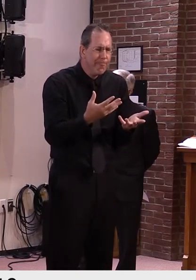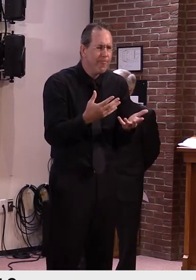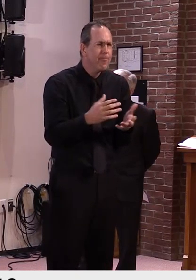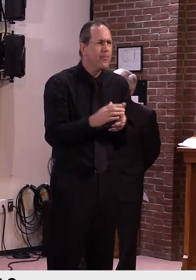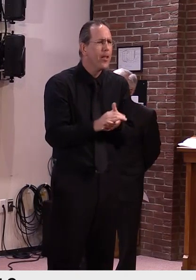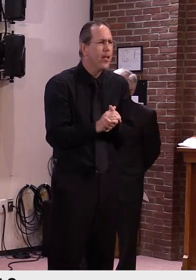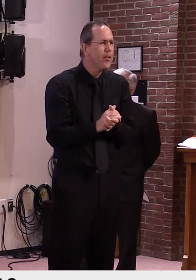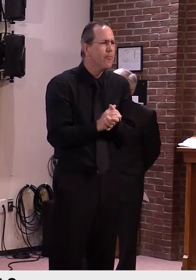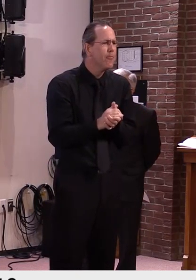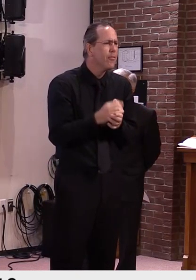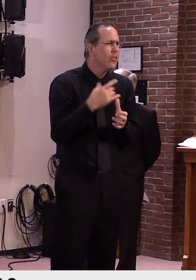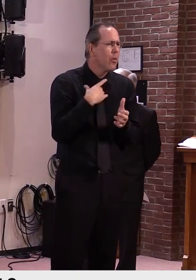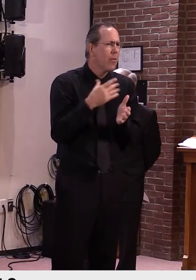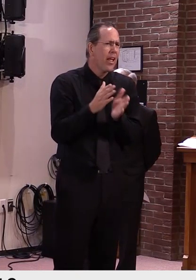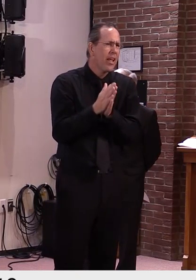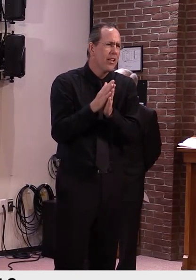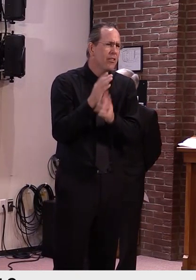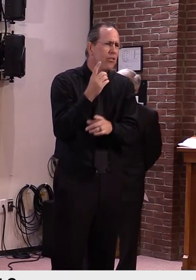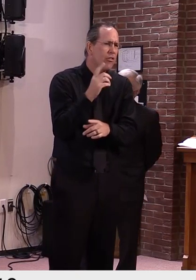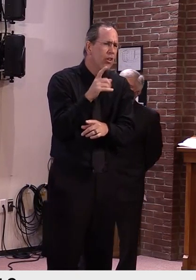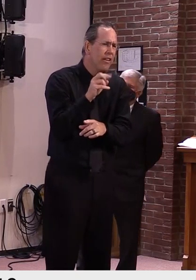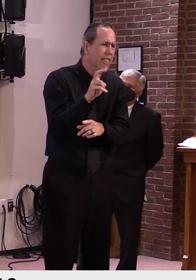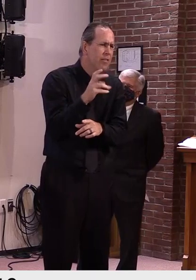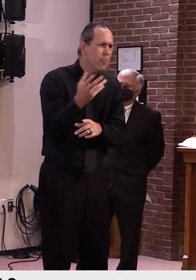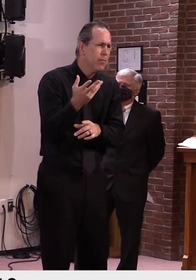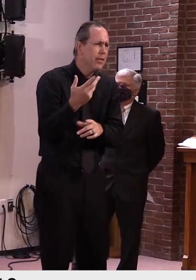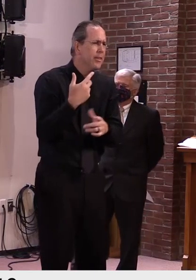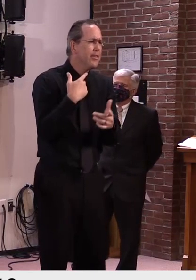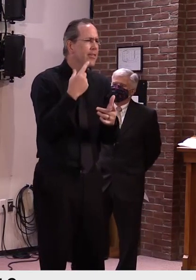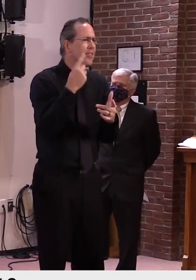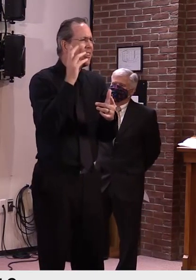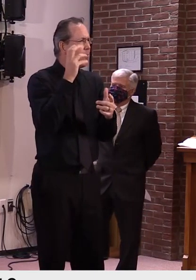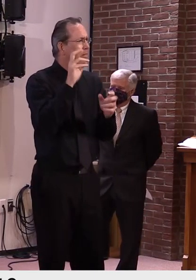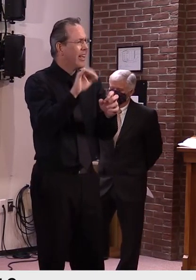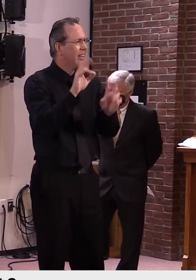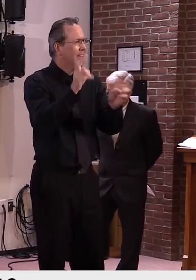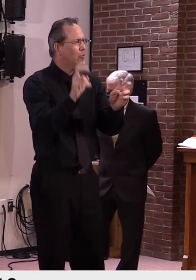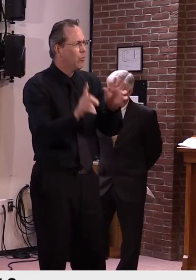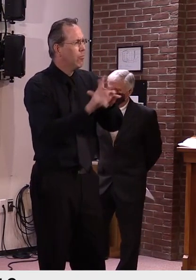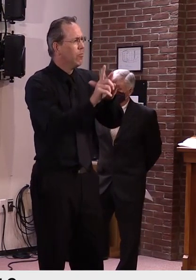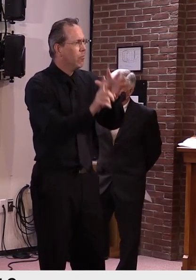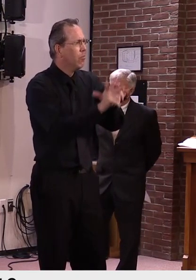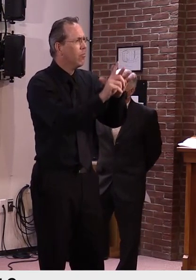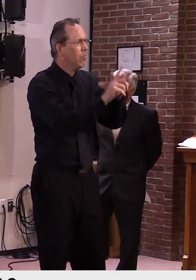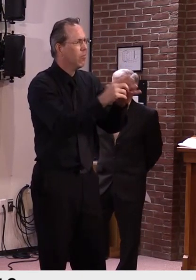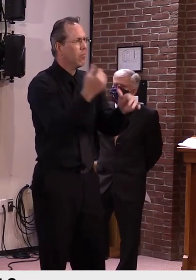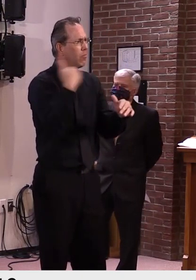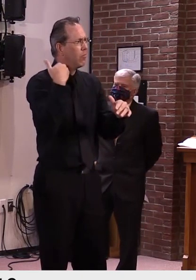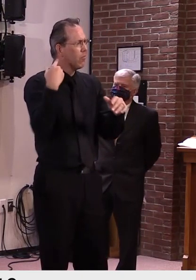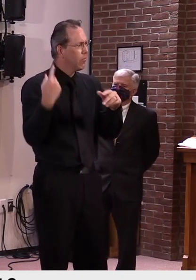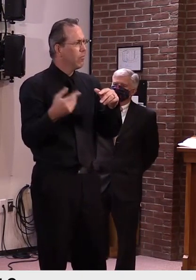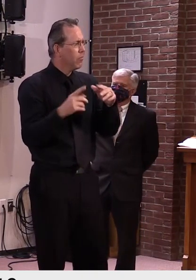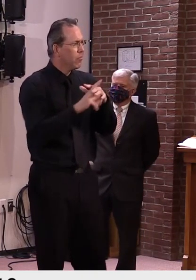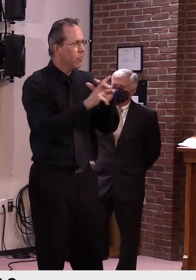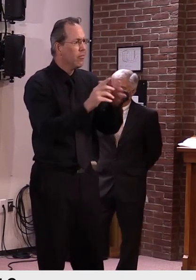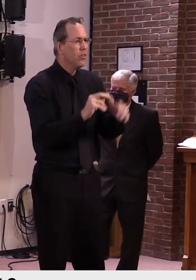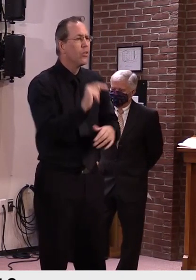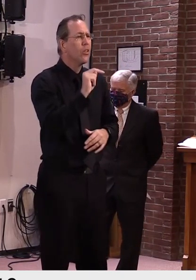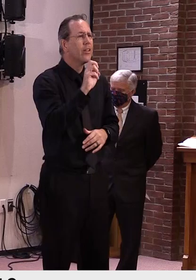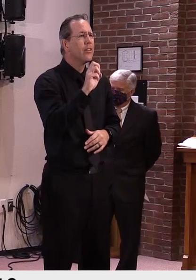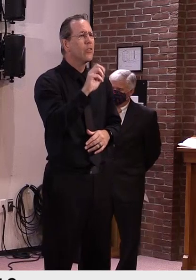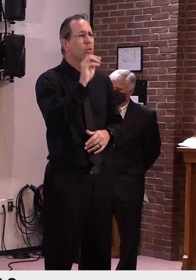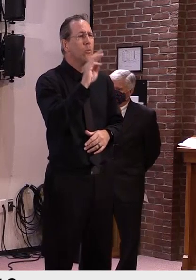consider. One of the issues that has come up in the last 2 months is whether the Northwest Medical Center in St. Albans should